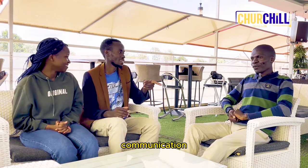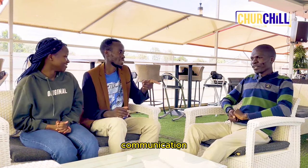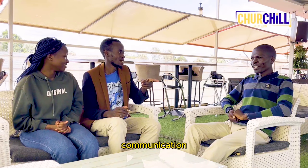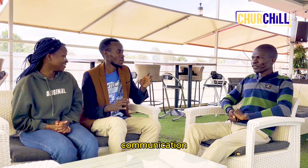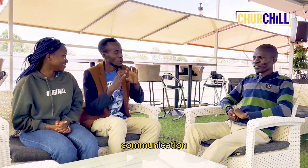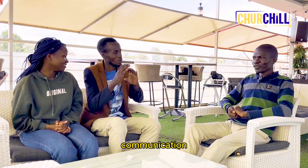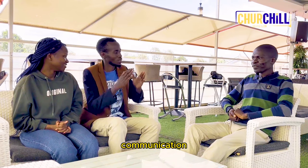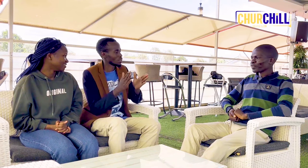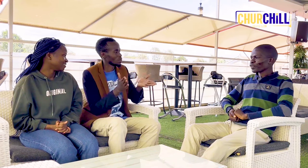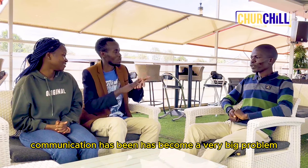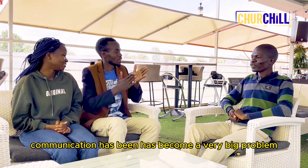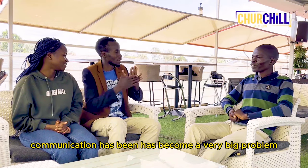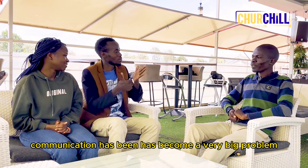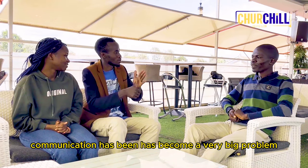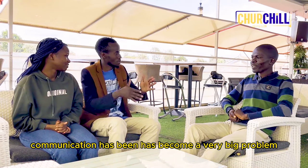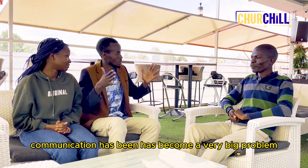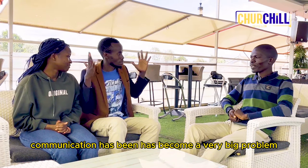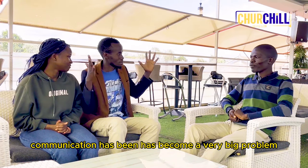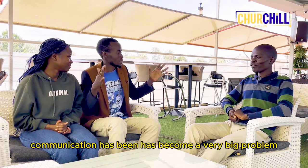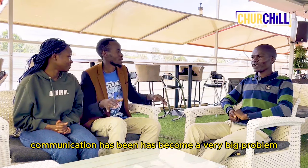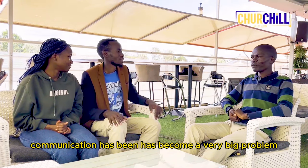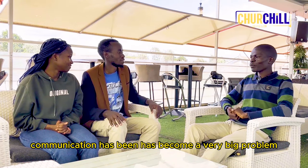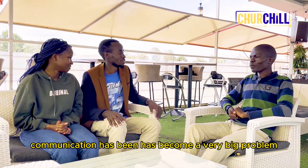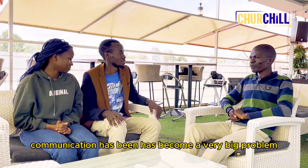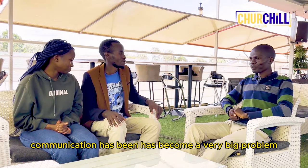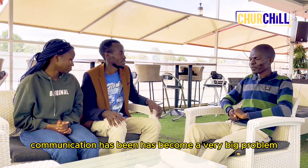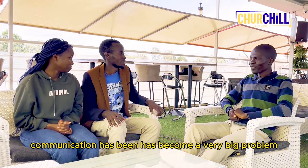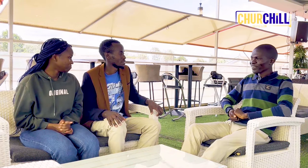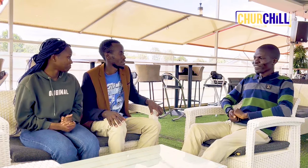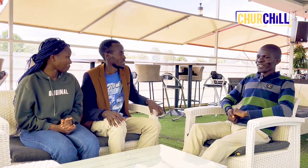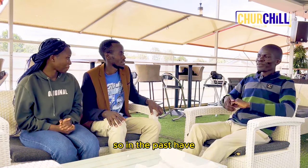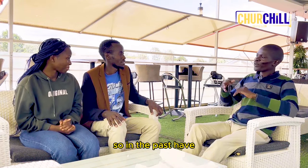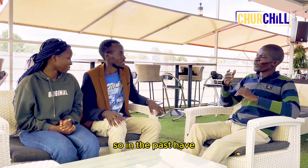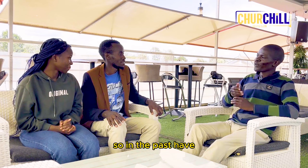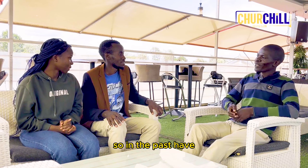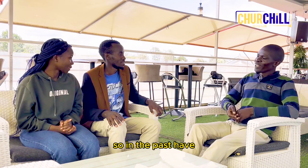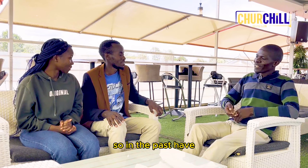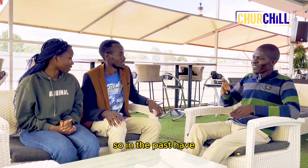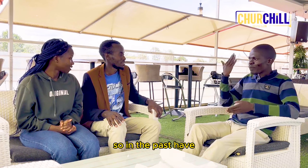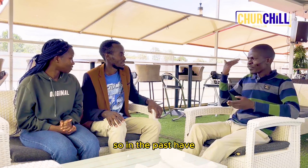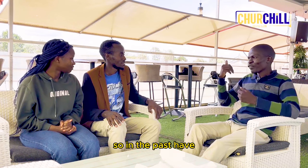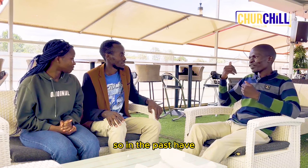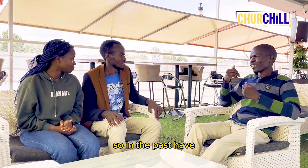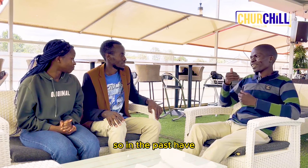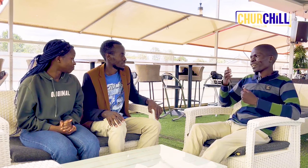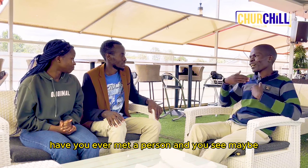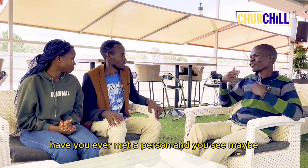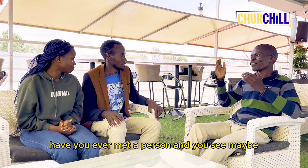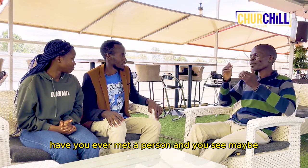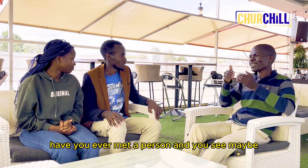Communication. Communication has been, has become a very big problem. So, in the past, have you ever met